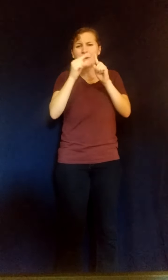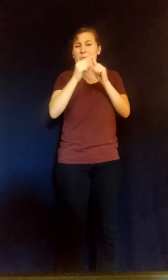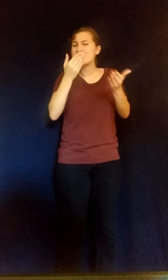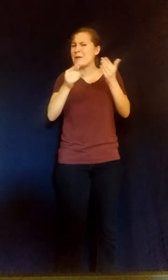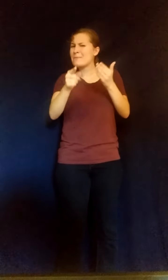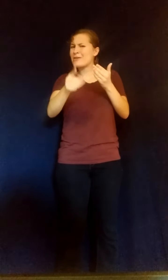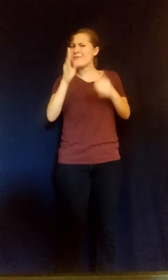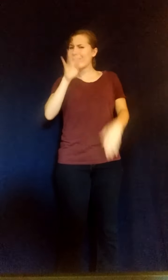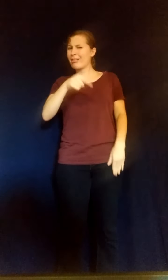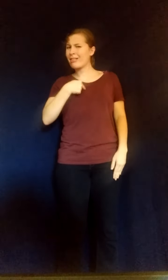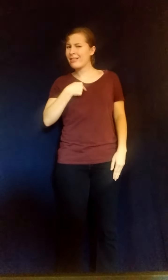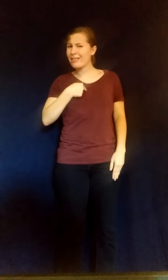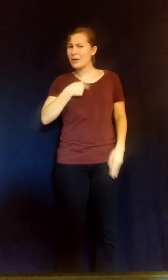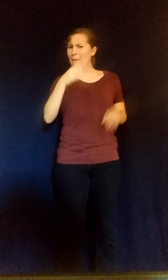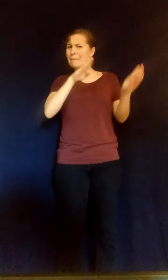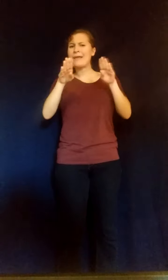child, don't be childish.